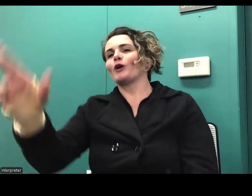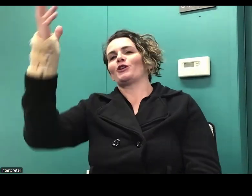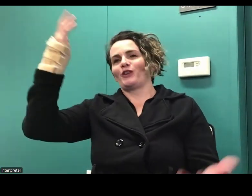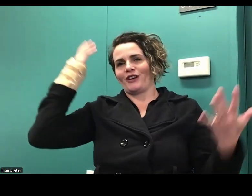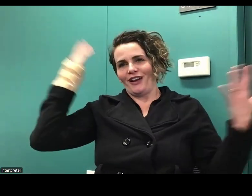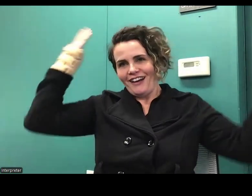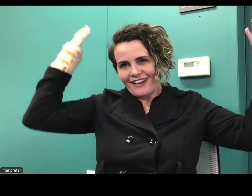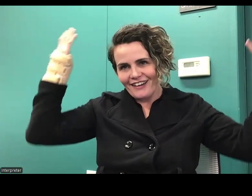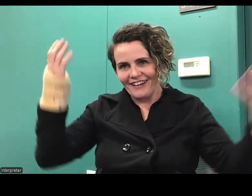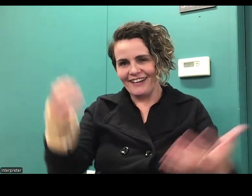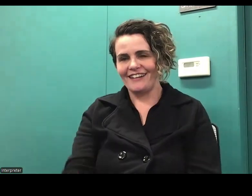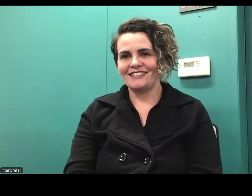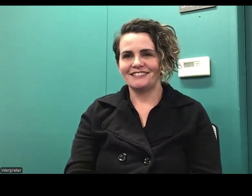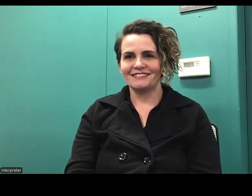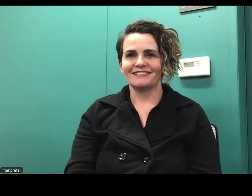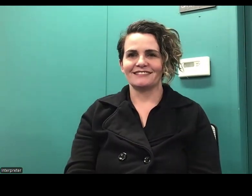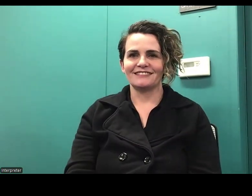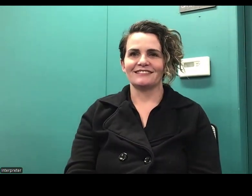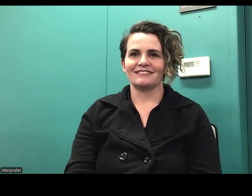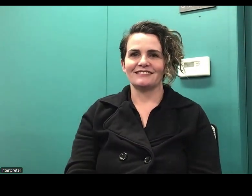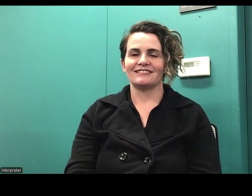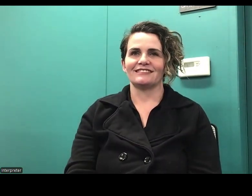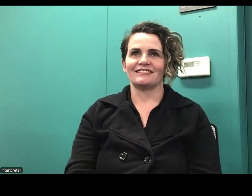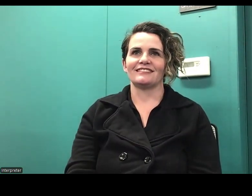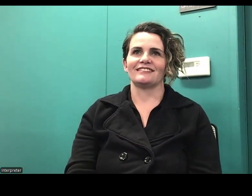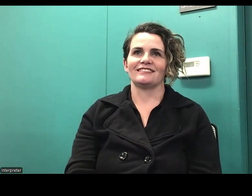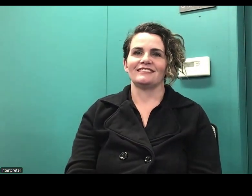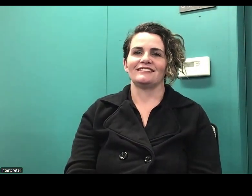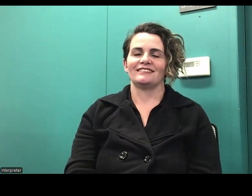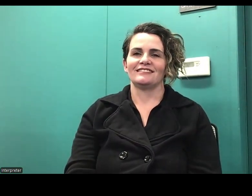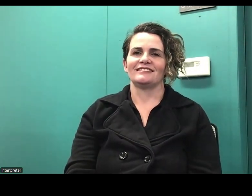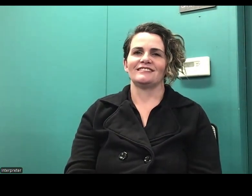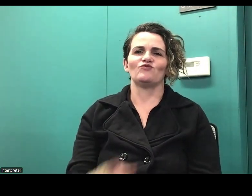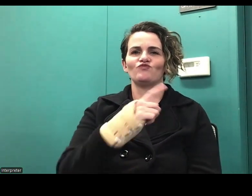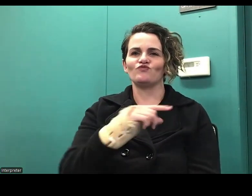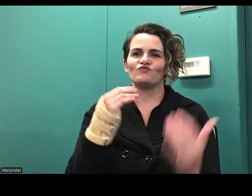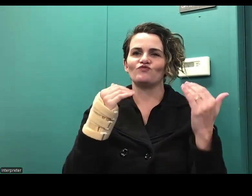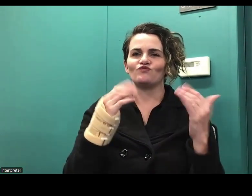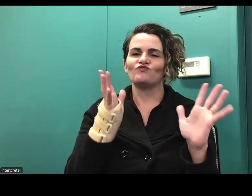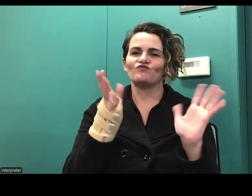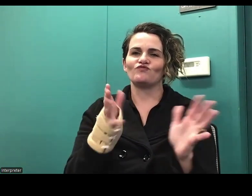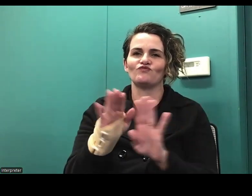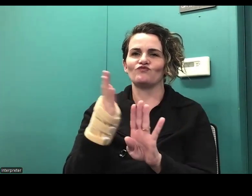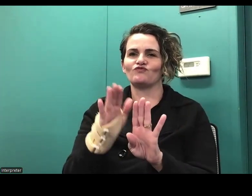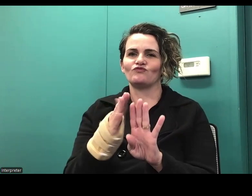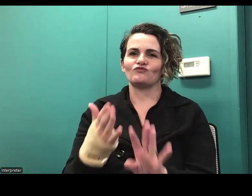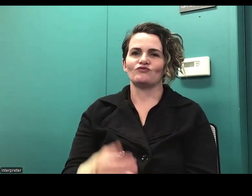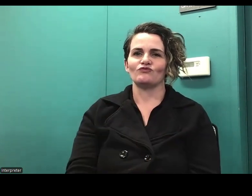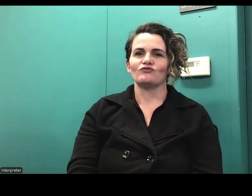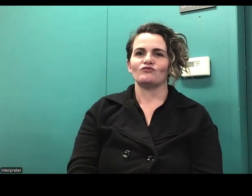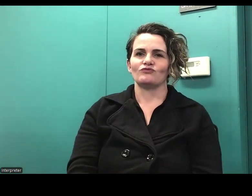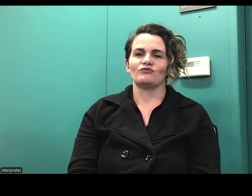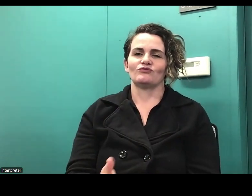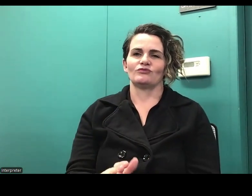guess, though. Don't But you're cry. still gonna get it. Let these people know I'm never free. Expectations are gone, just watch it.